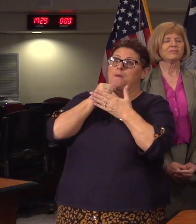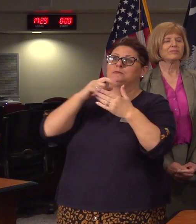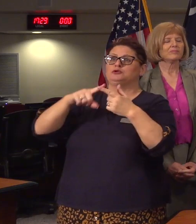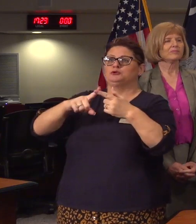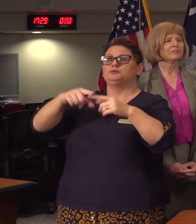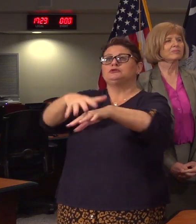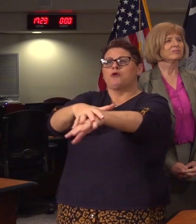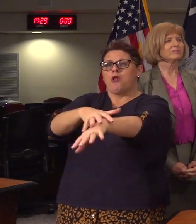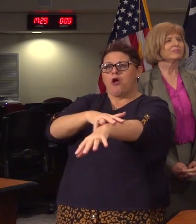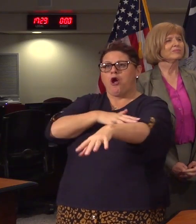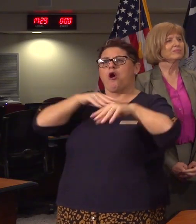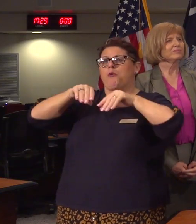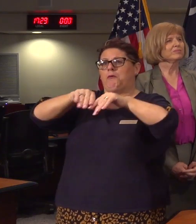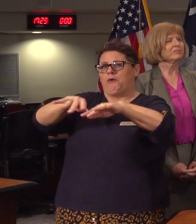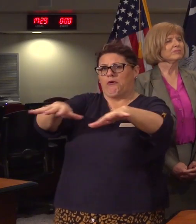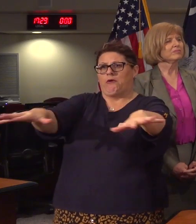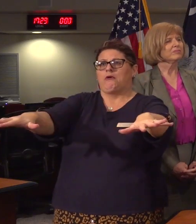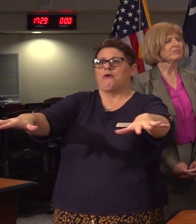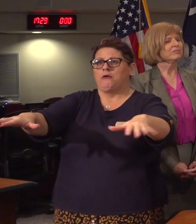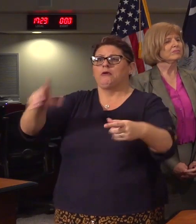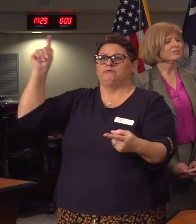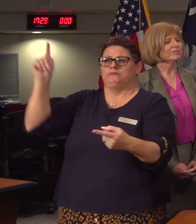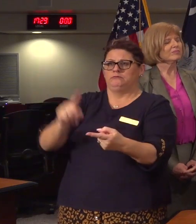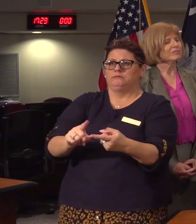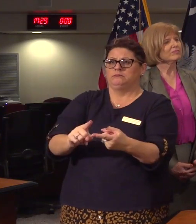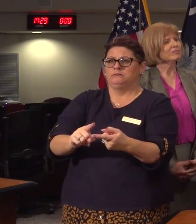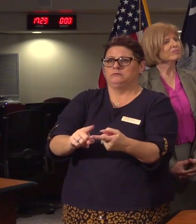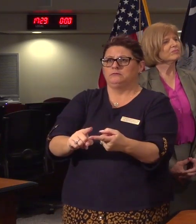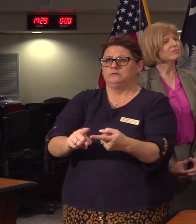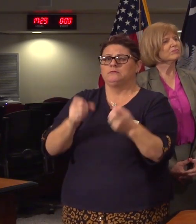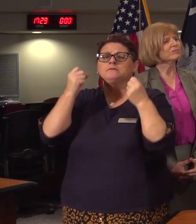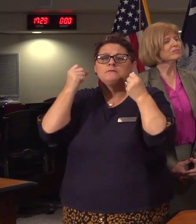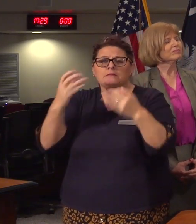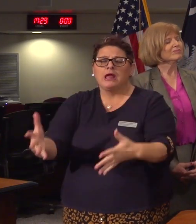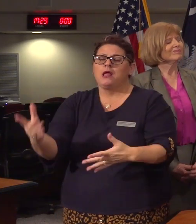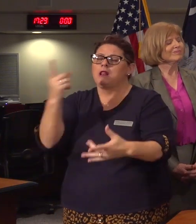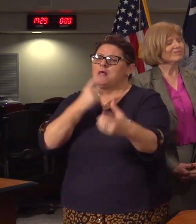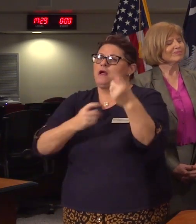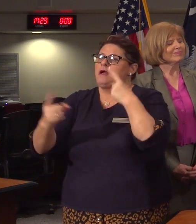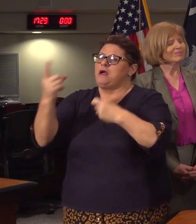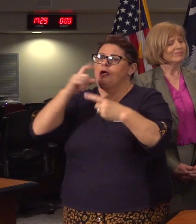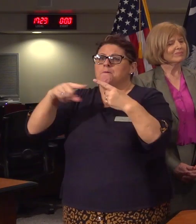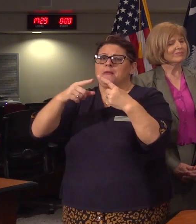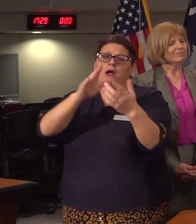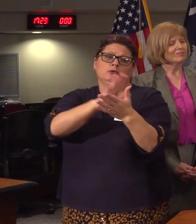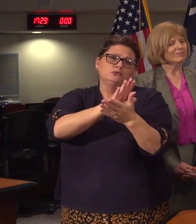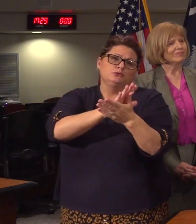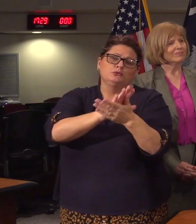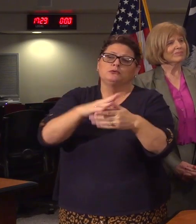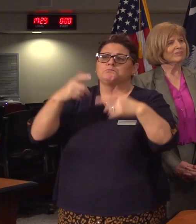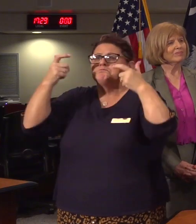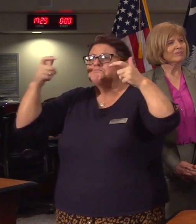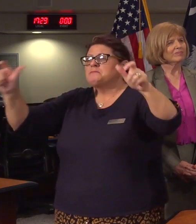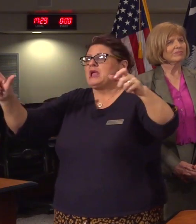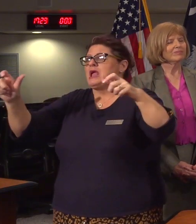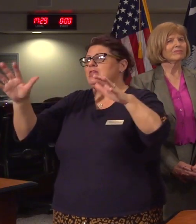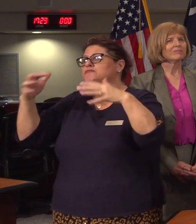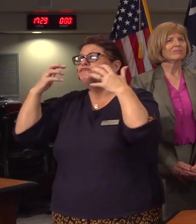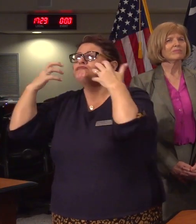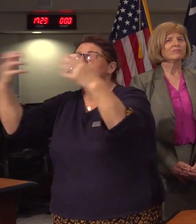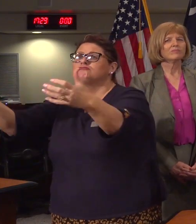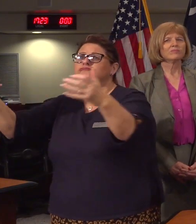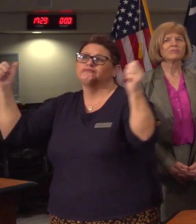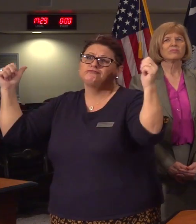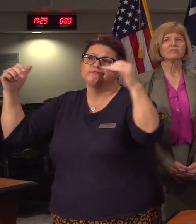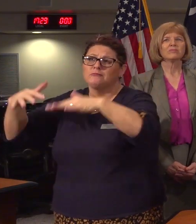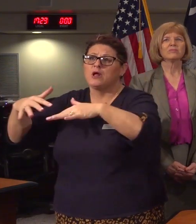communities. We've been receiving a lot of questions concerning schools and other larger gatherings. I want to emphasize